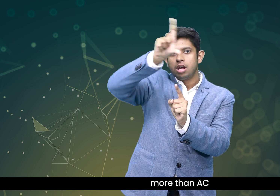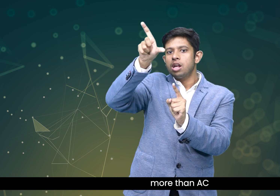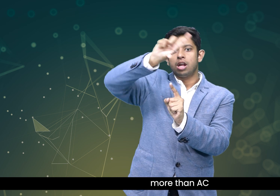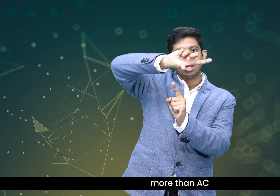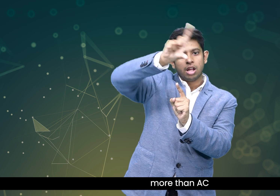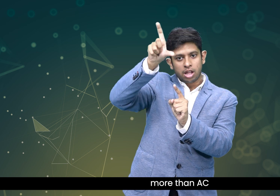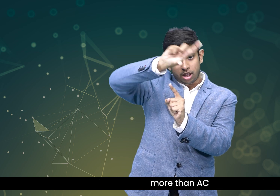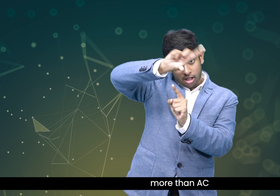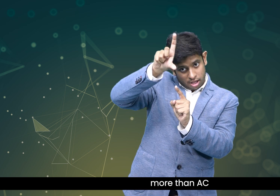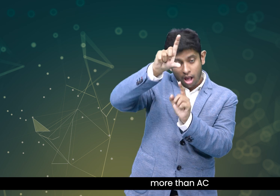AC.